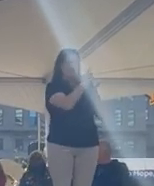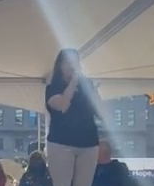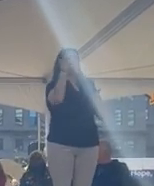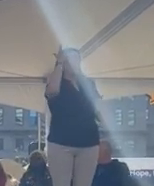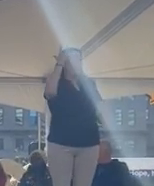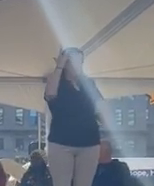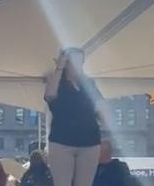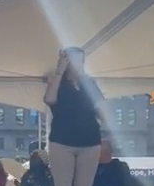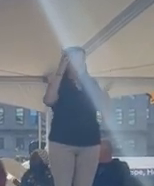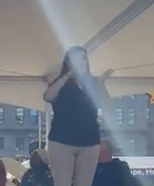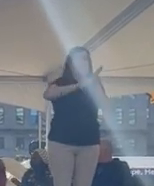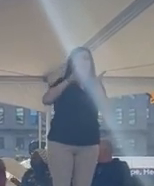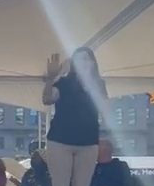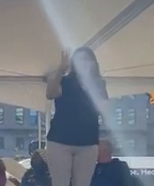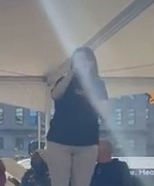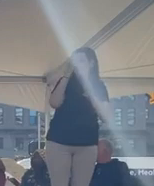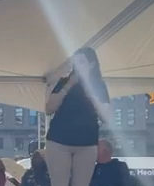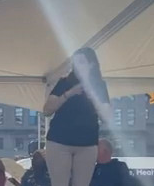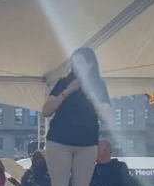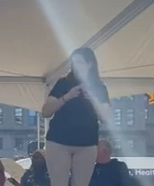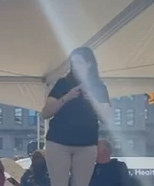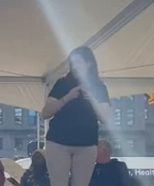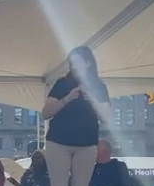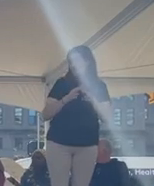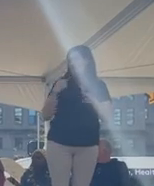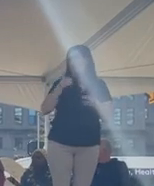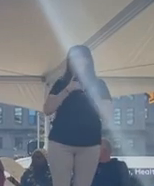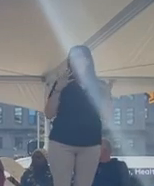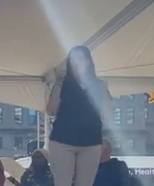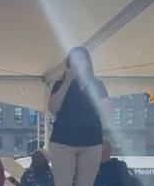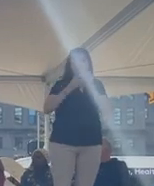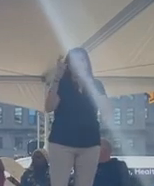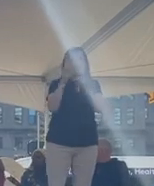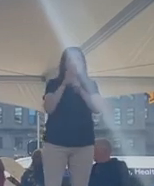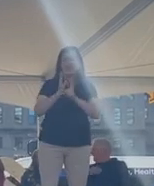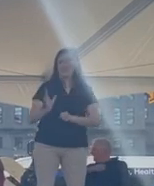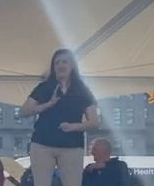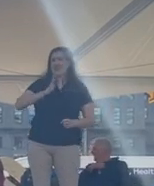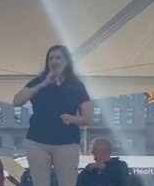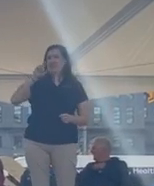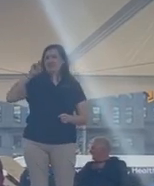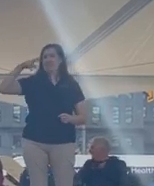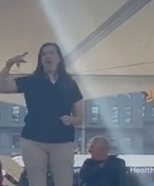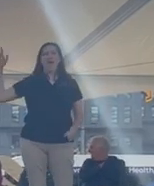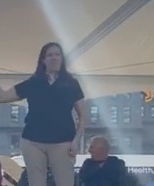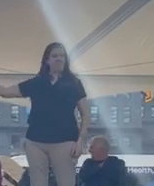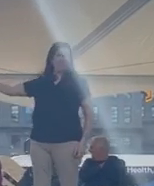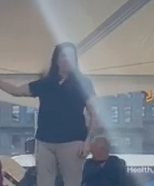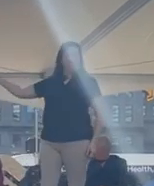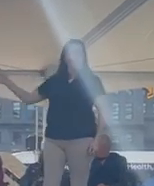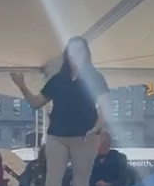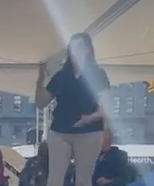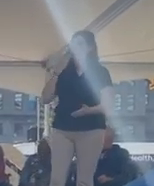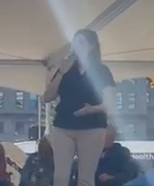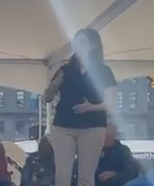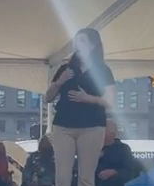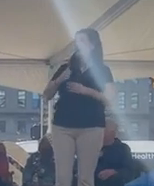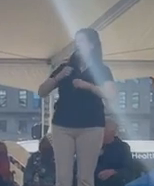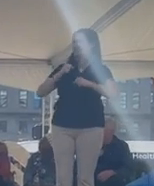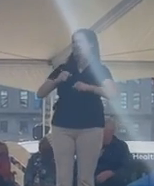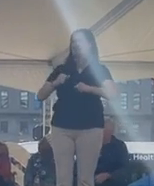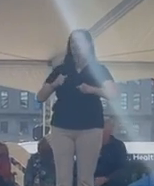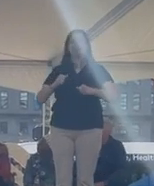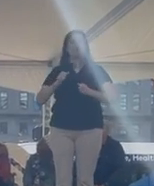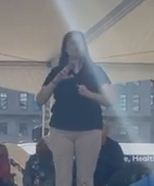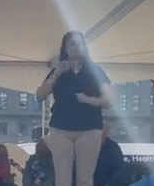why. Sign your name. We'd like everybody to get a chance to use the fancy ramp, the well-built ramp